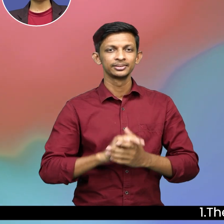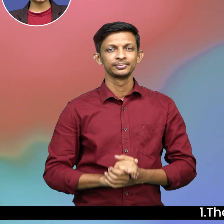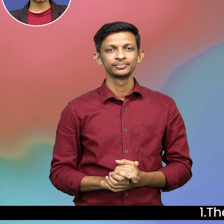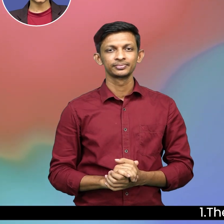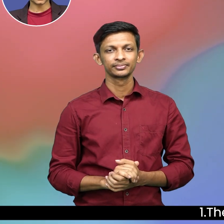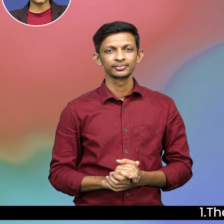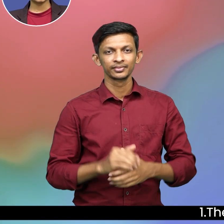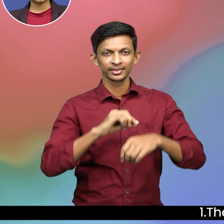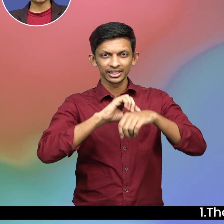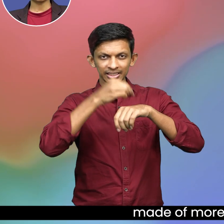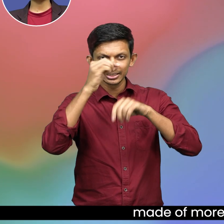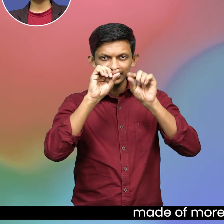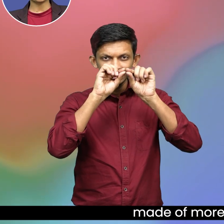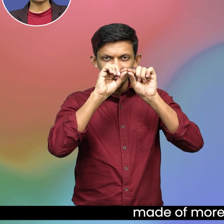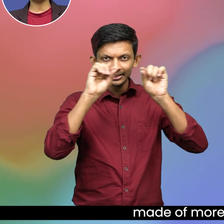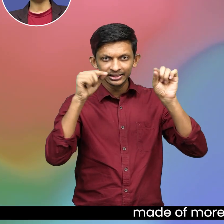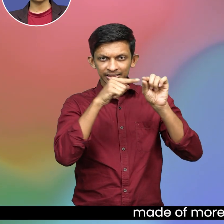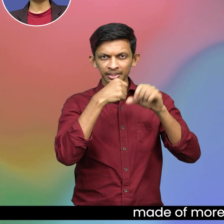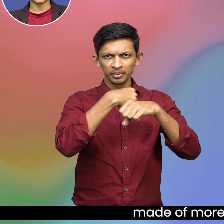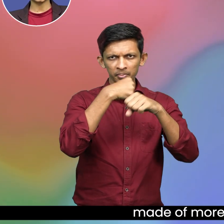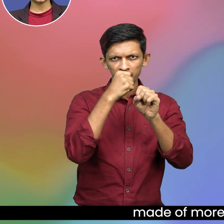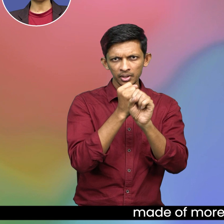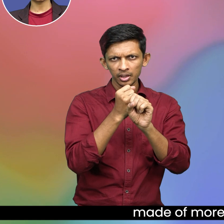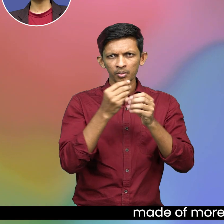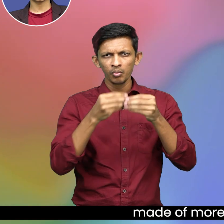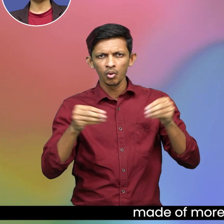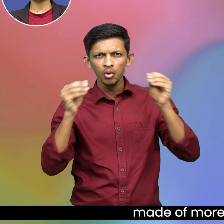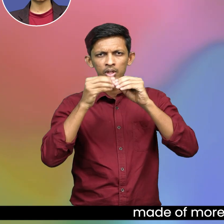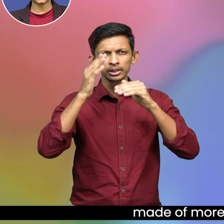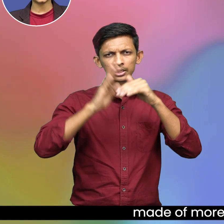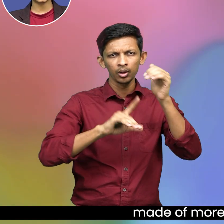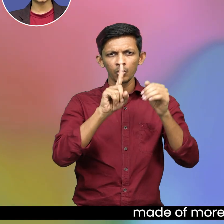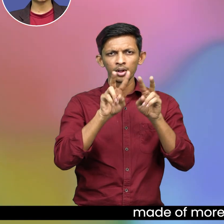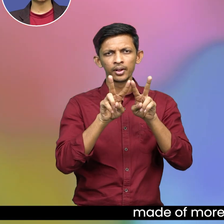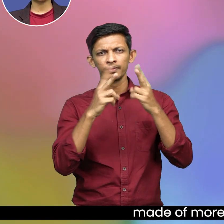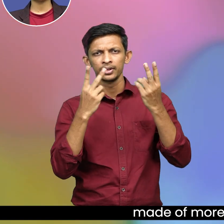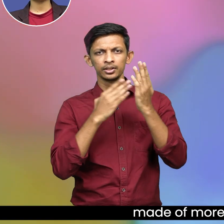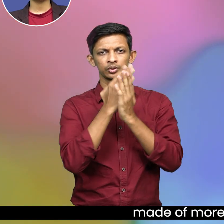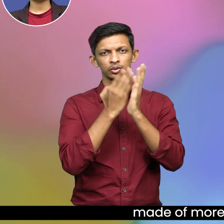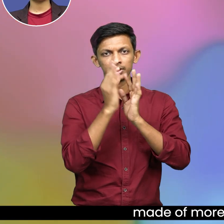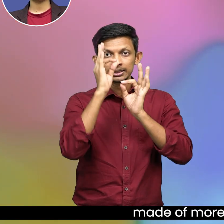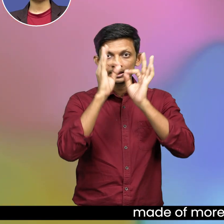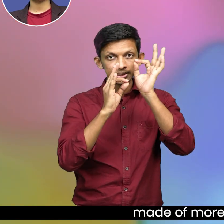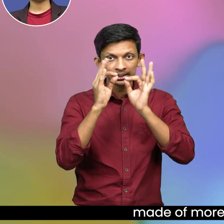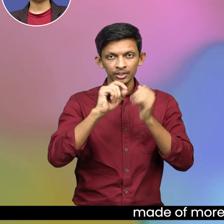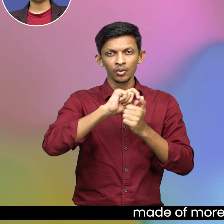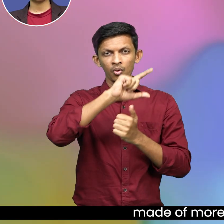the tissues are made up of more than one type of cells.